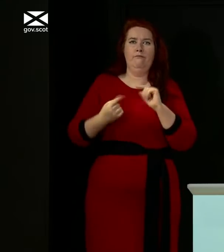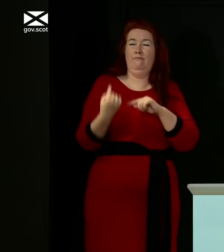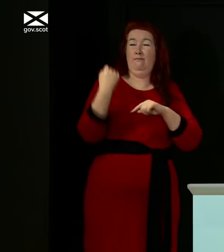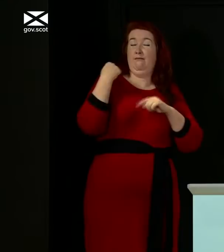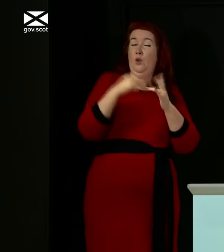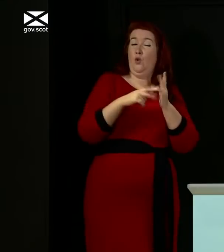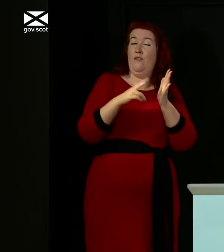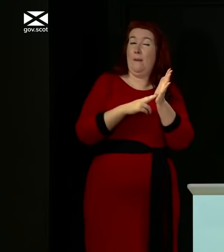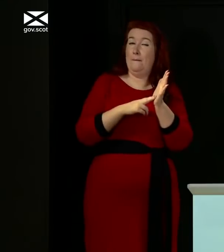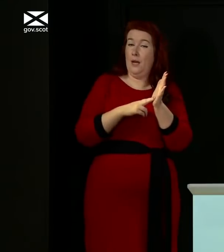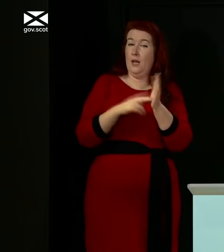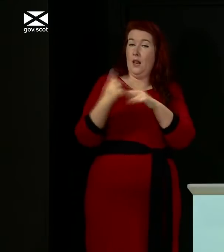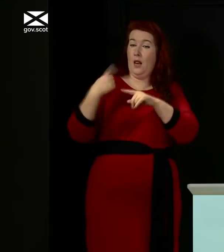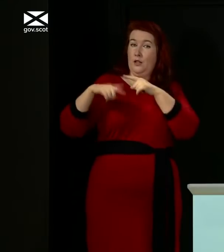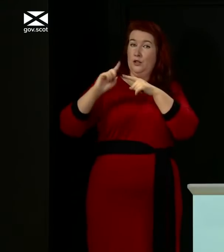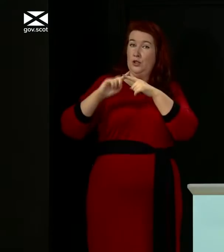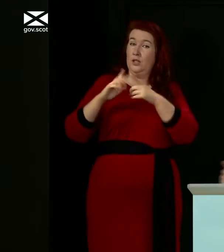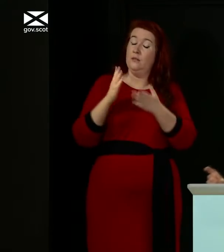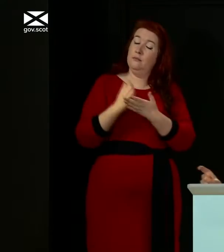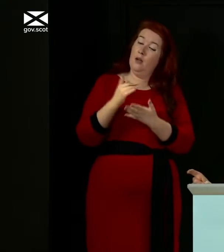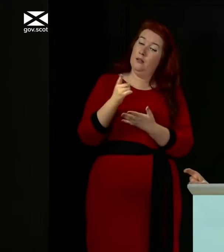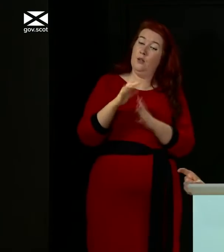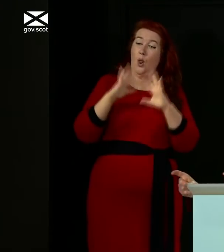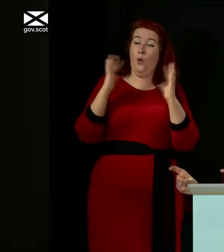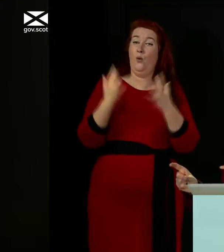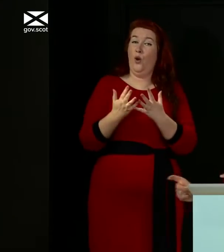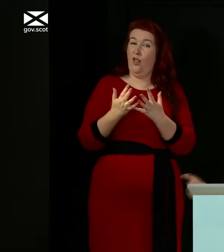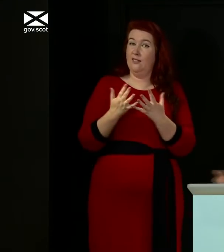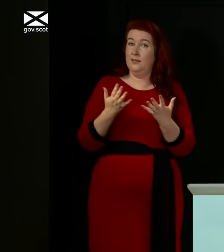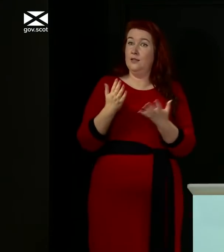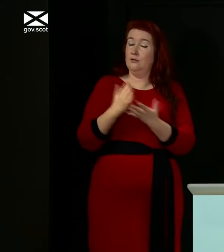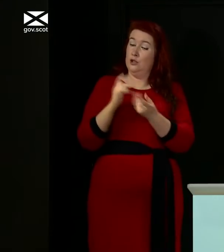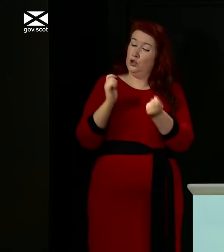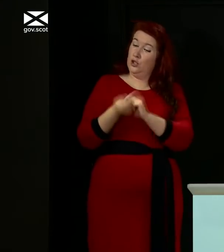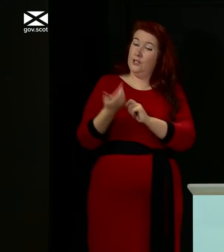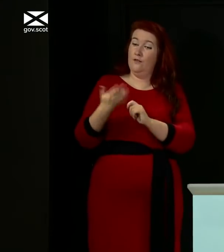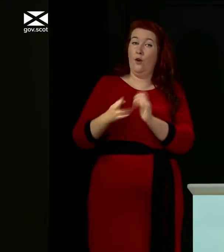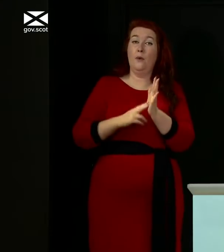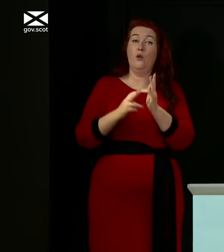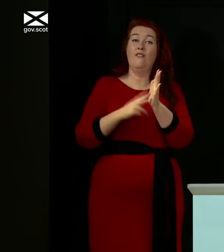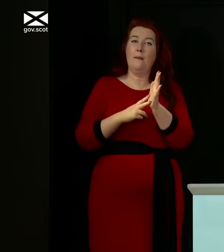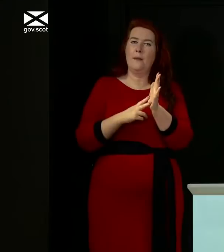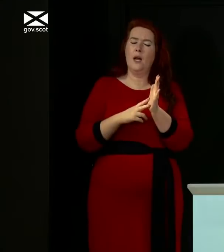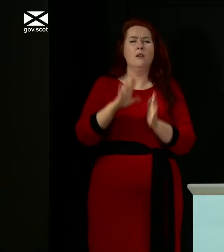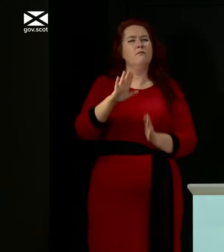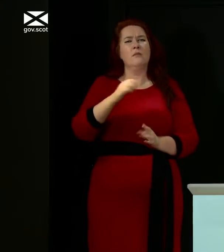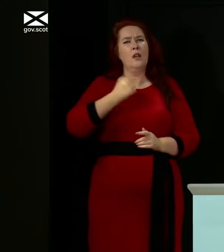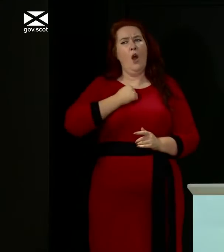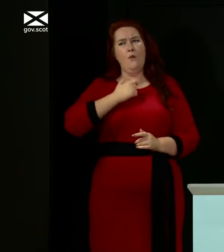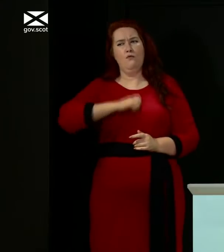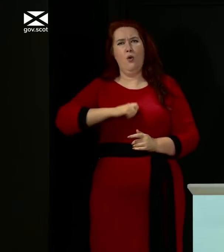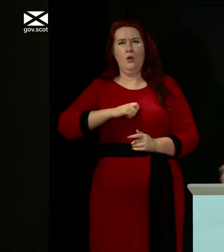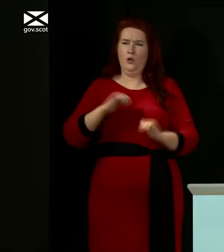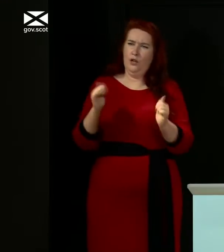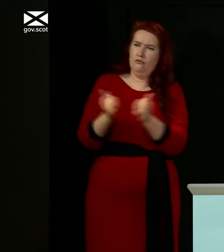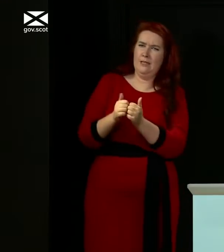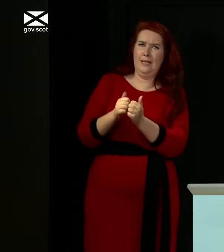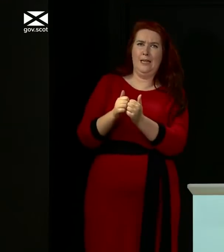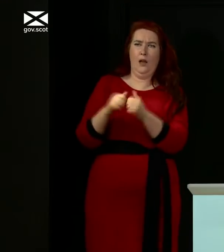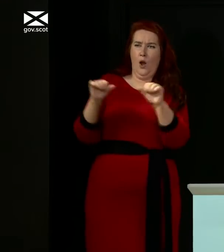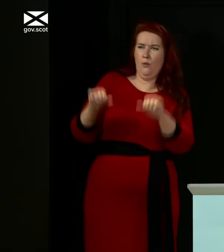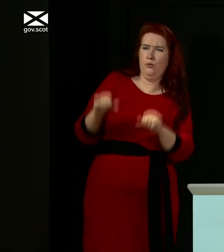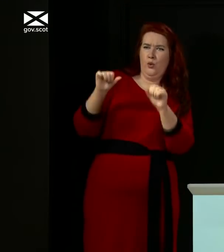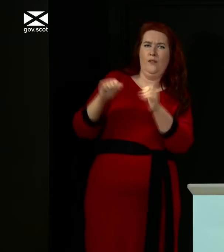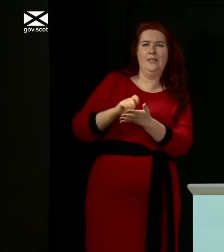year. And, the world around the pandemic has changed quite a bit since November. We would not, it's not our role to sign off, agree or not